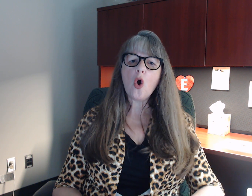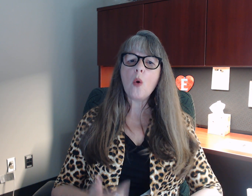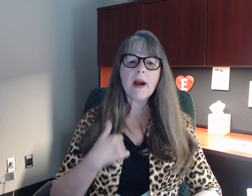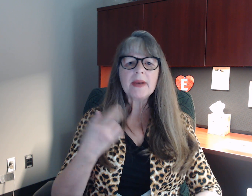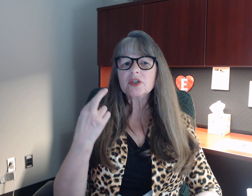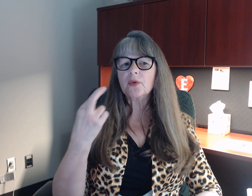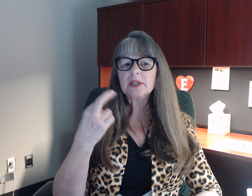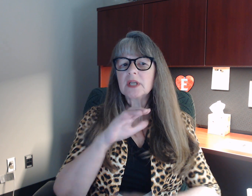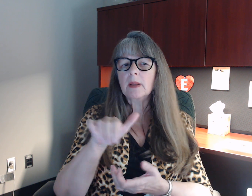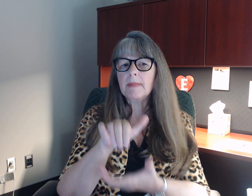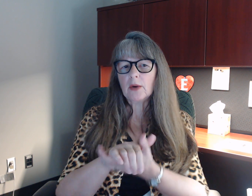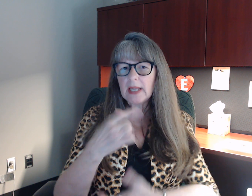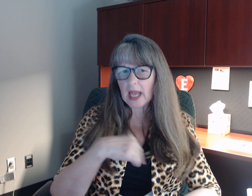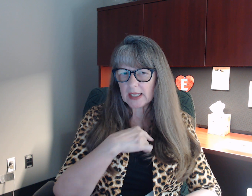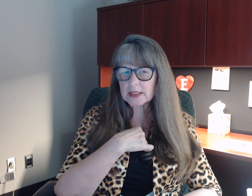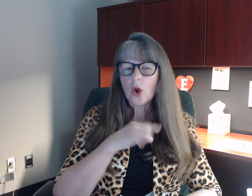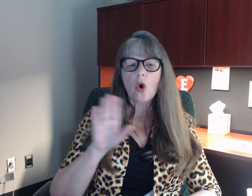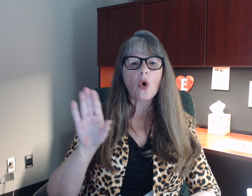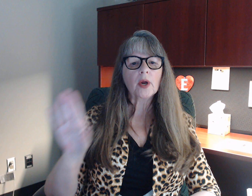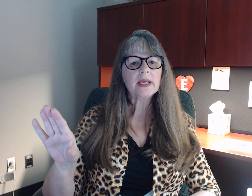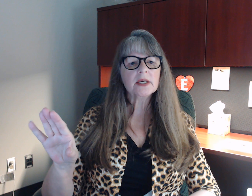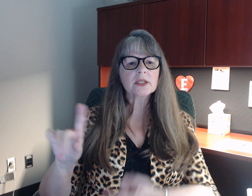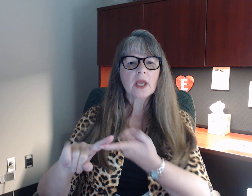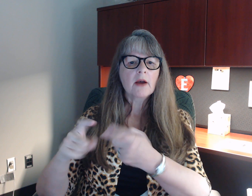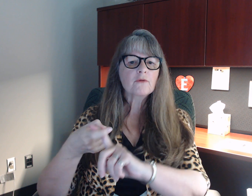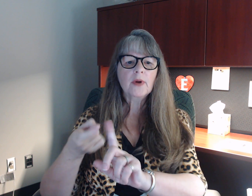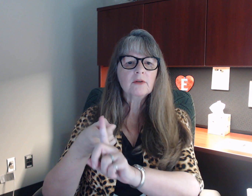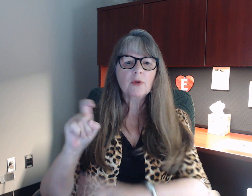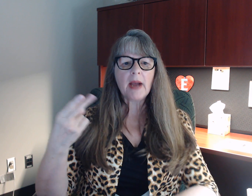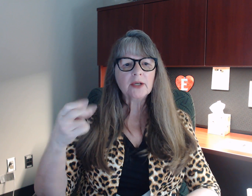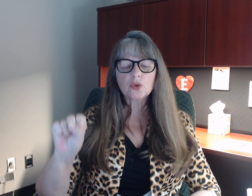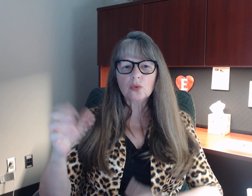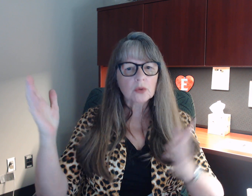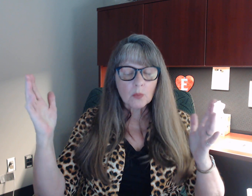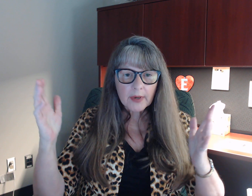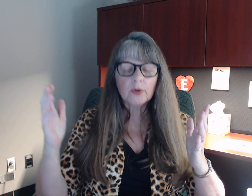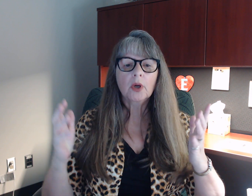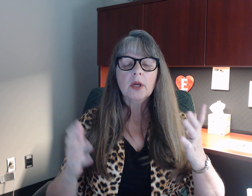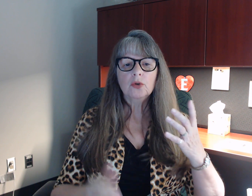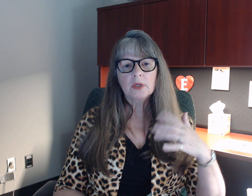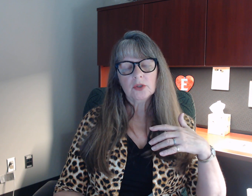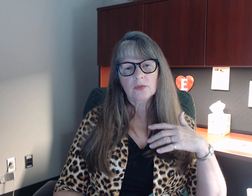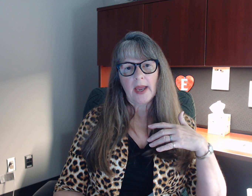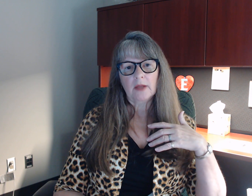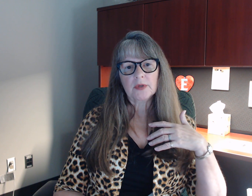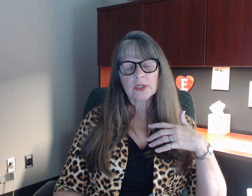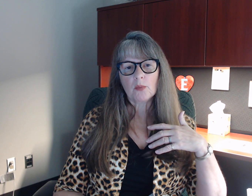my best friend's gonna marry us, or his friend from high school or whatever, you could do that. If it's someone